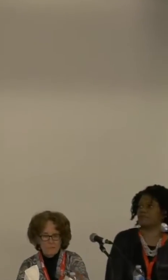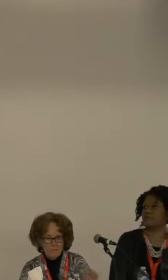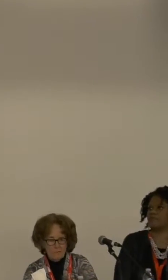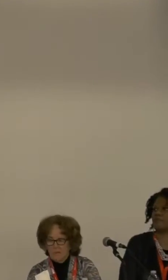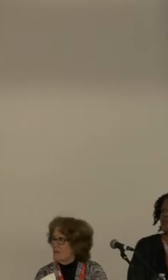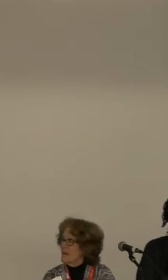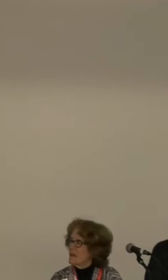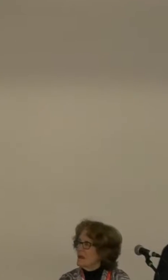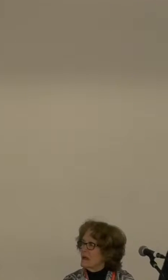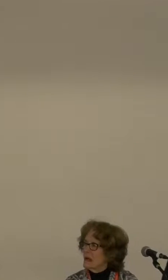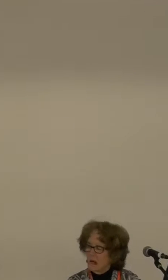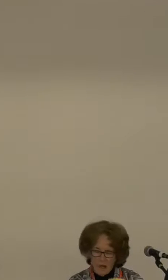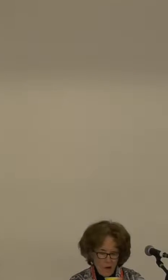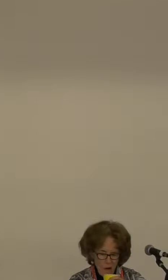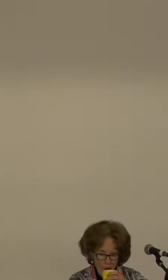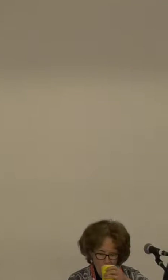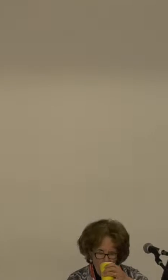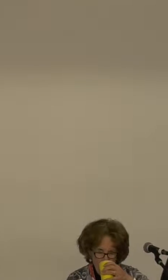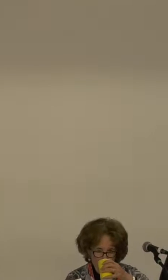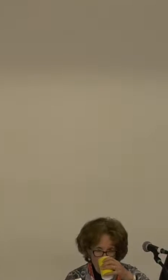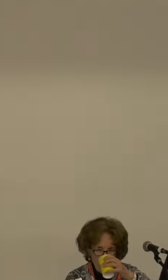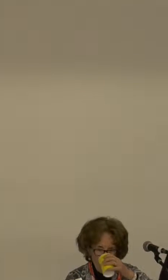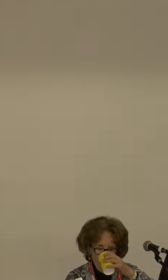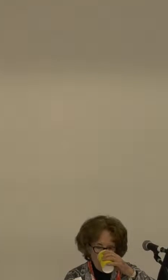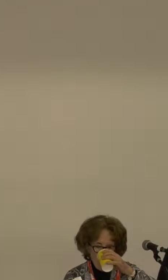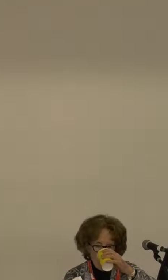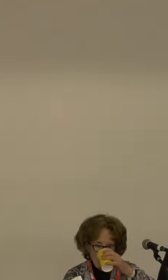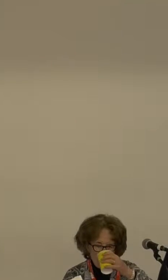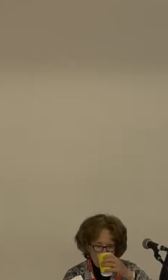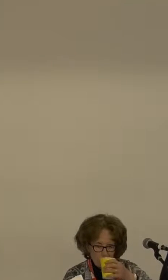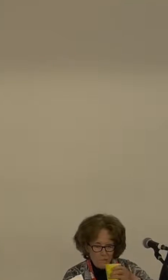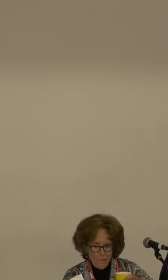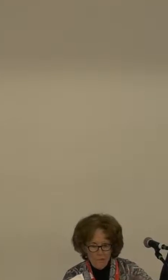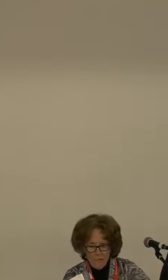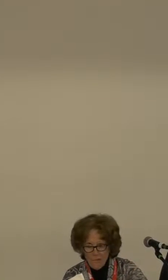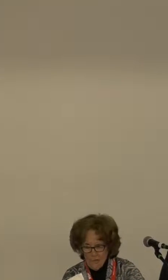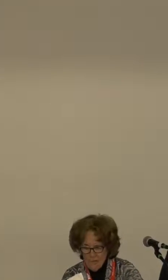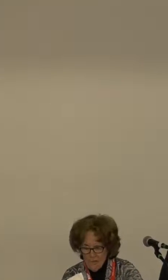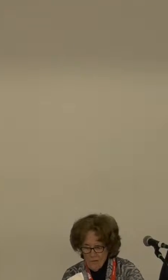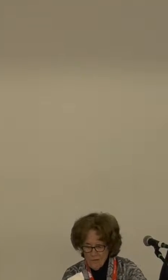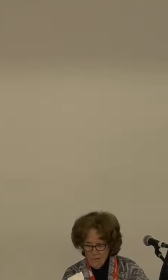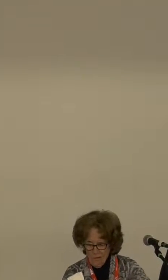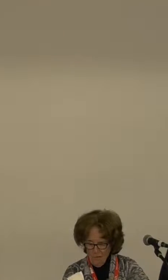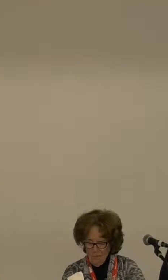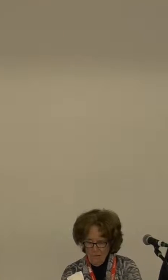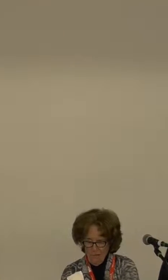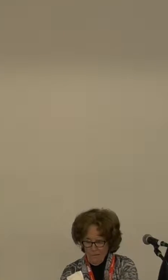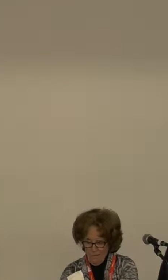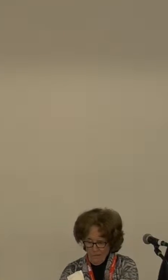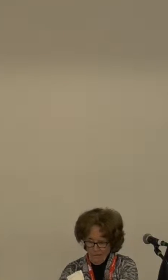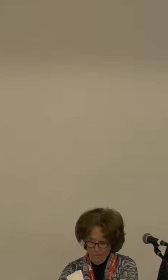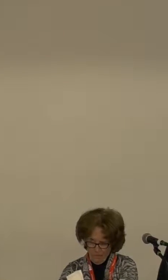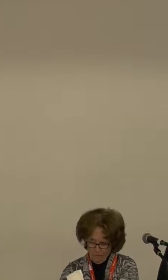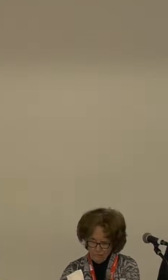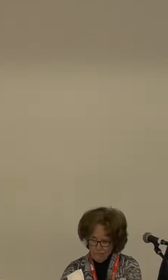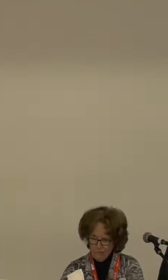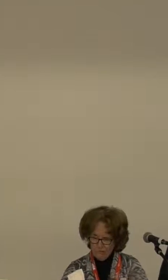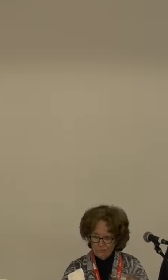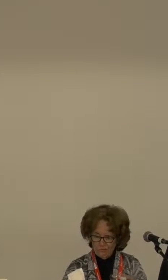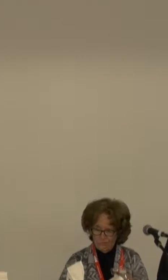Thank you so much, Jay, and thank you again, everyone, for being here for our session today as we dive into our report, State